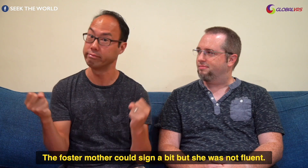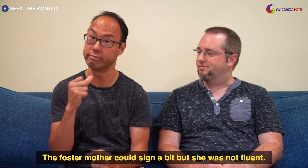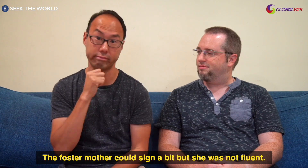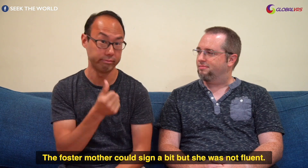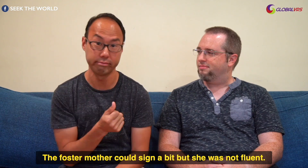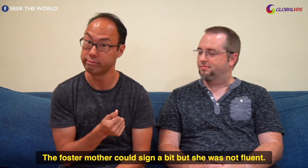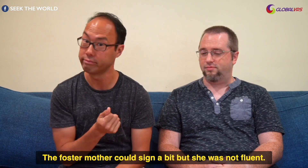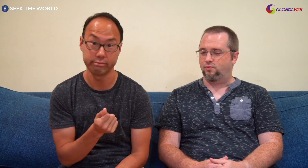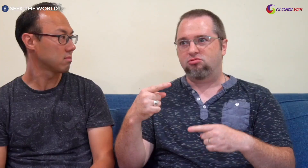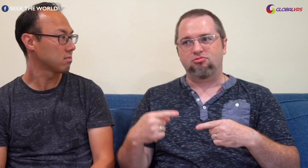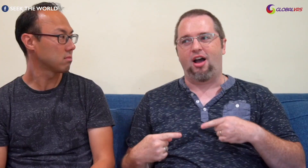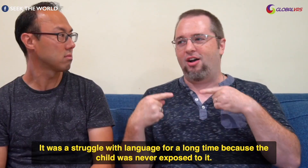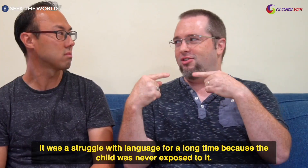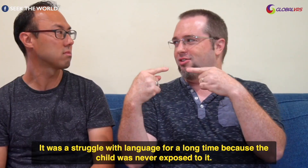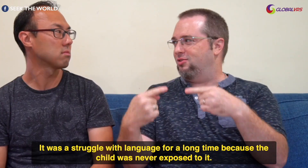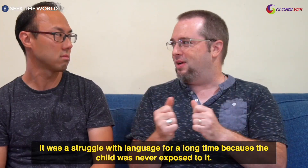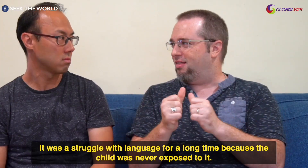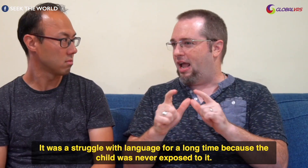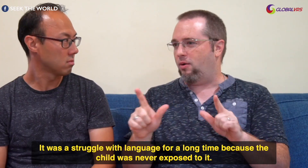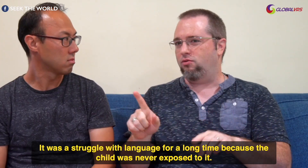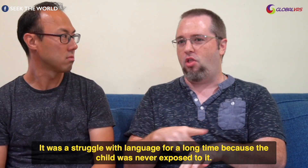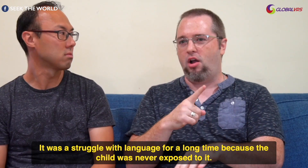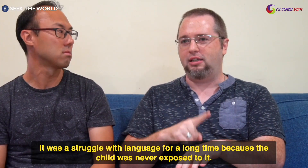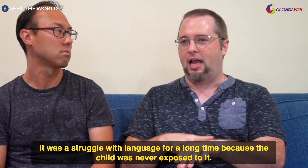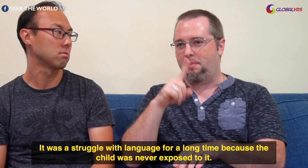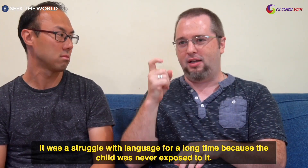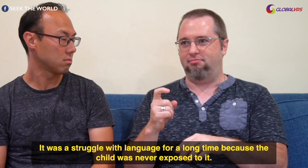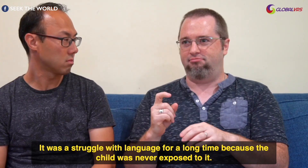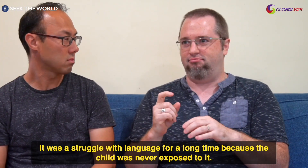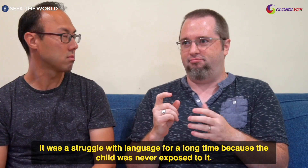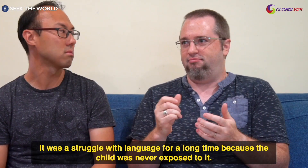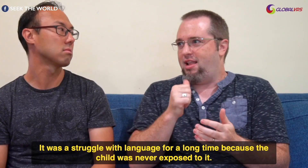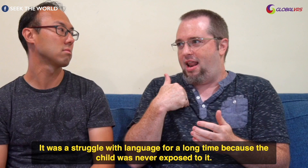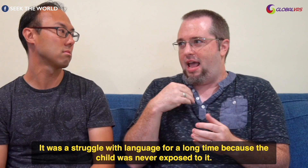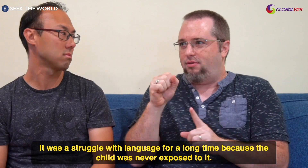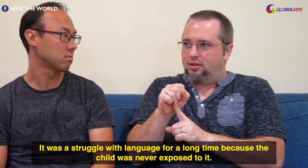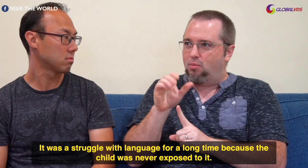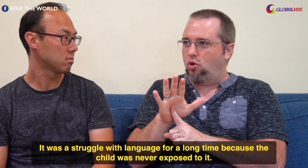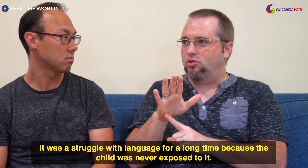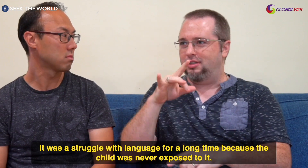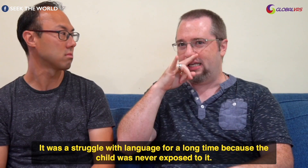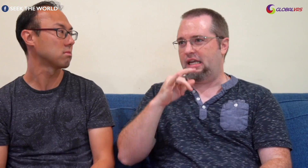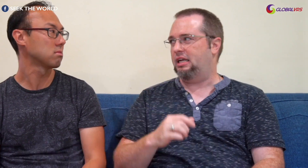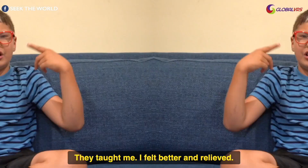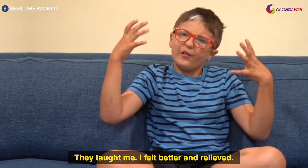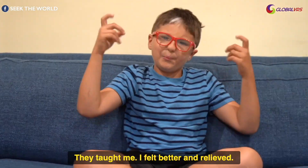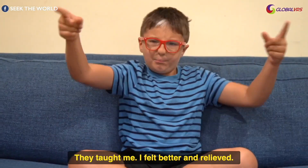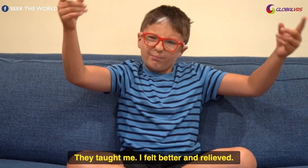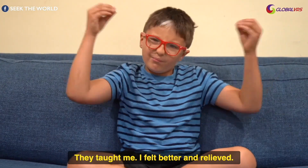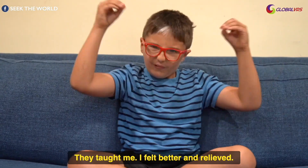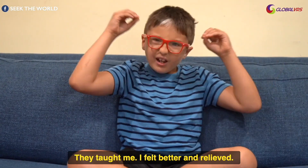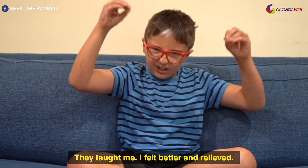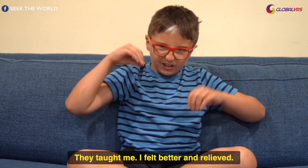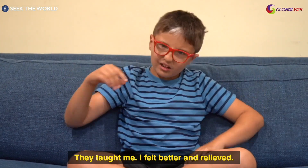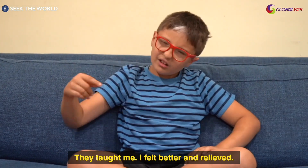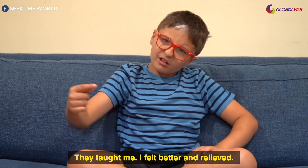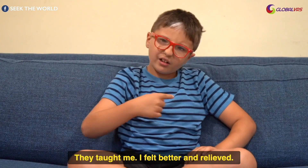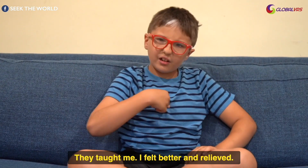certainly was not fluent. It was a struggle with language for a long time because the child had never been exposed to it. They